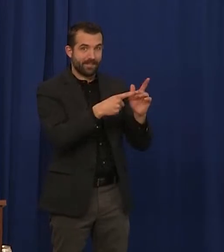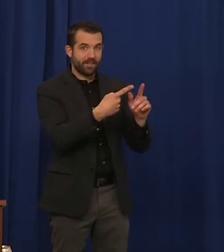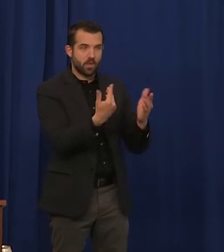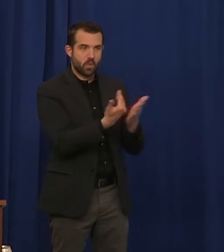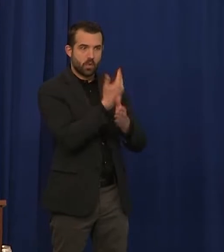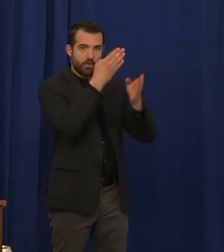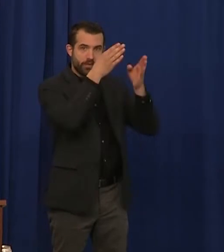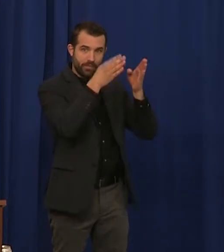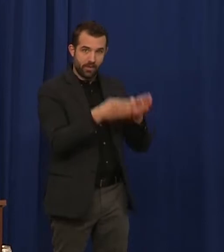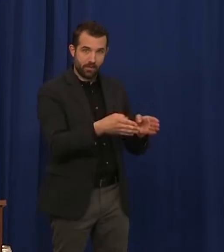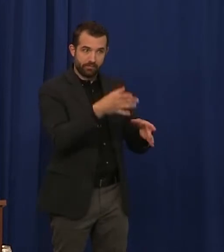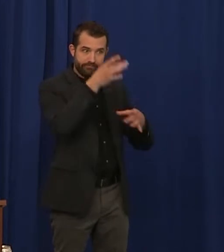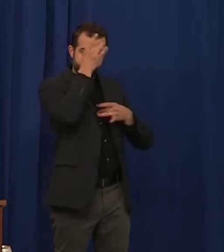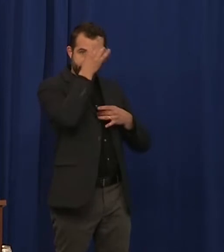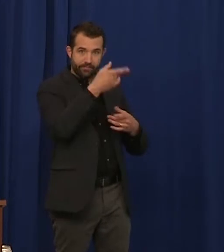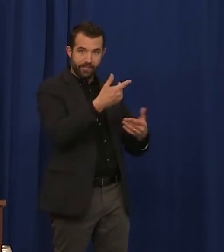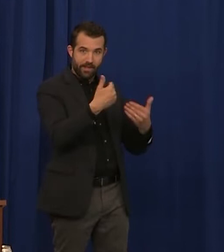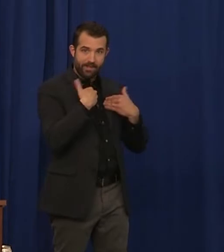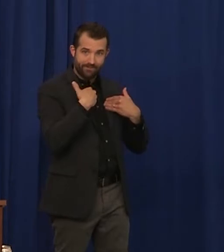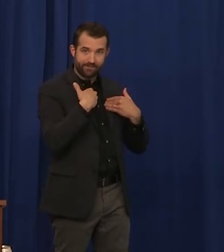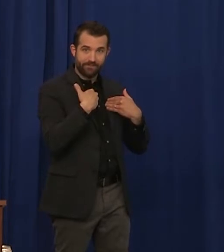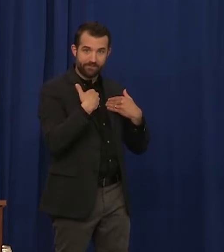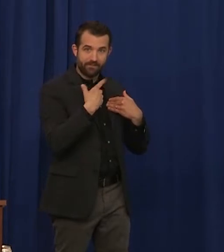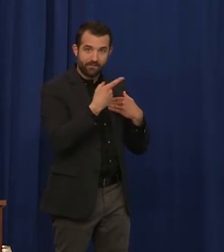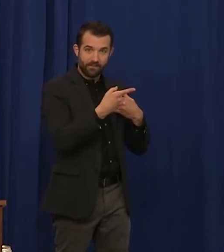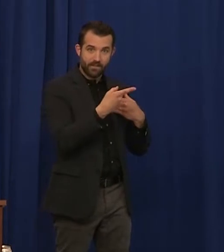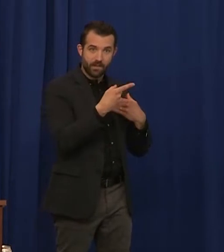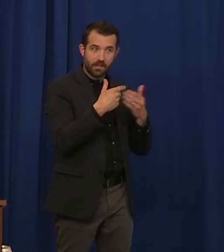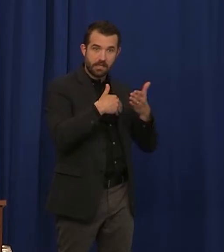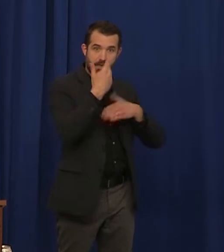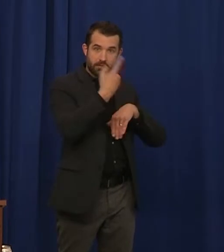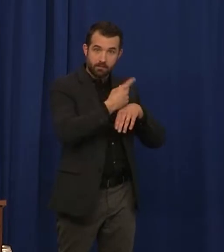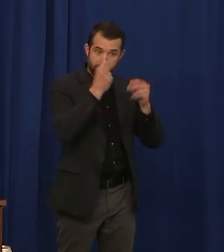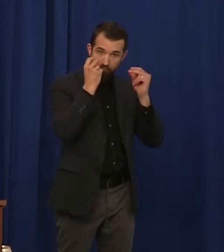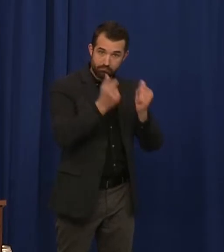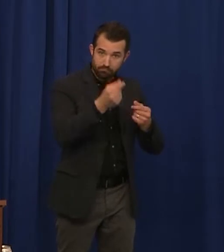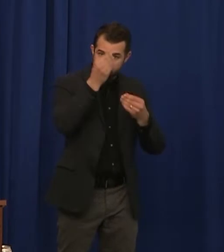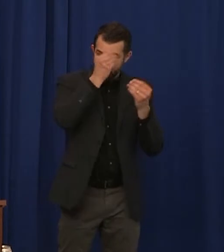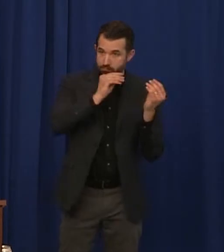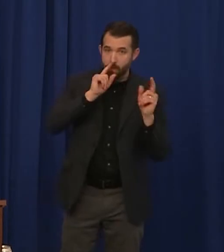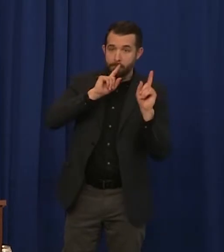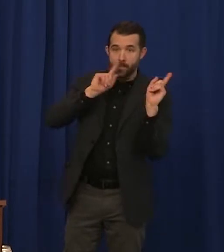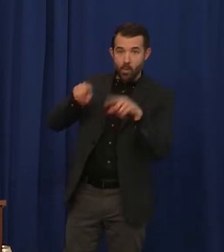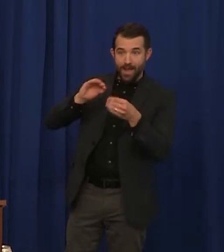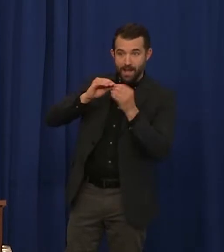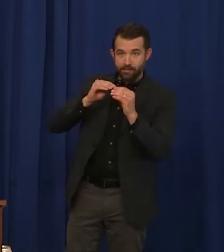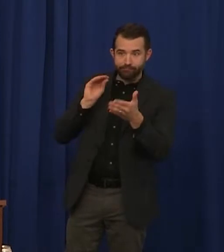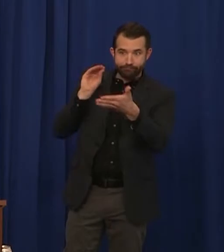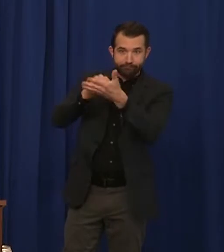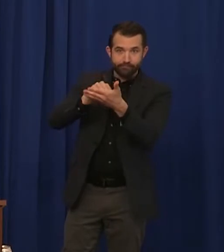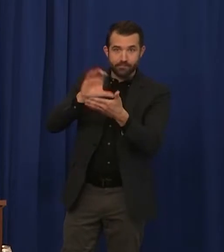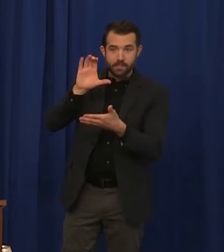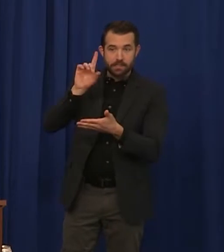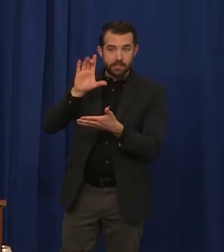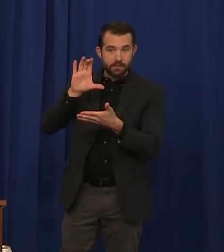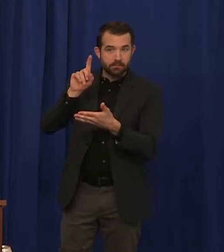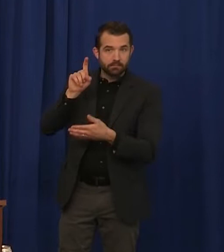reflected the next day in those numbers, or is there something that happens as far as your investigation goes until that